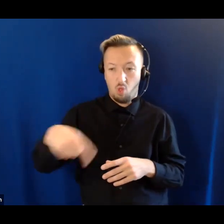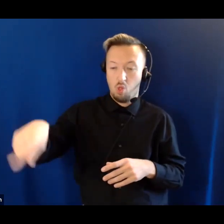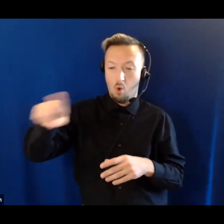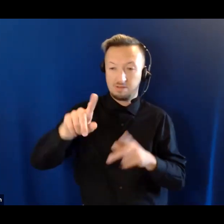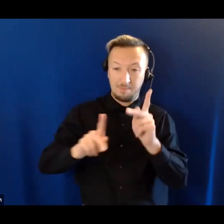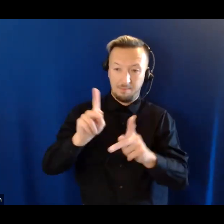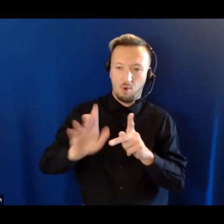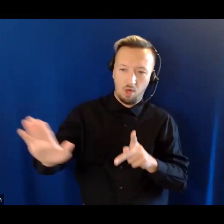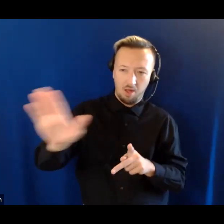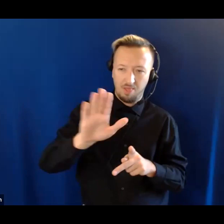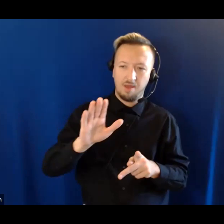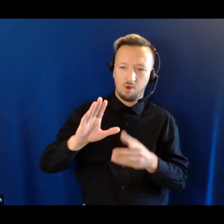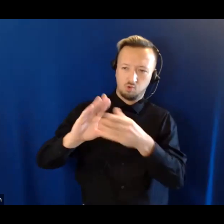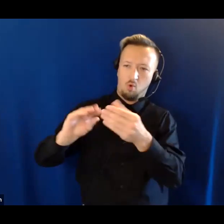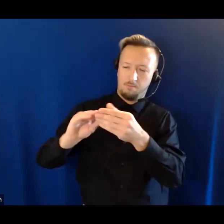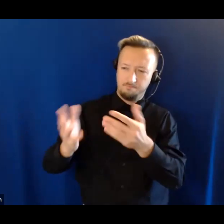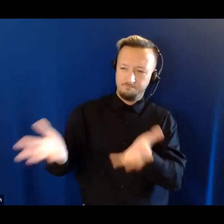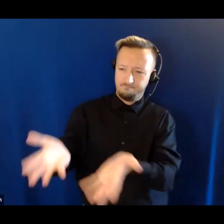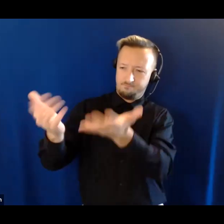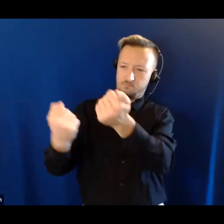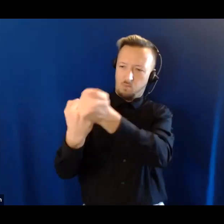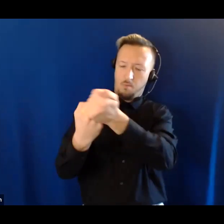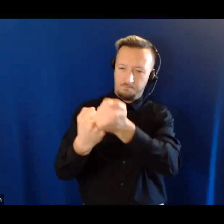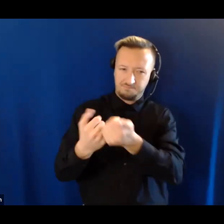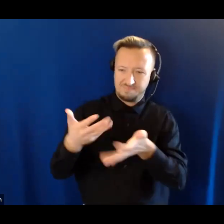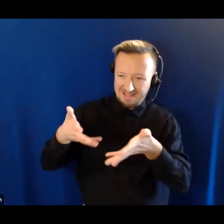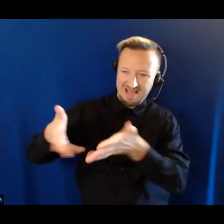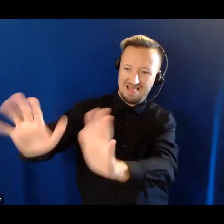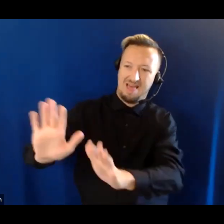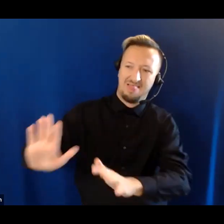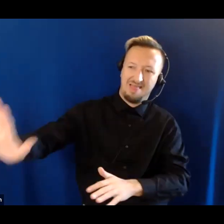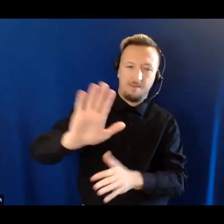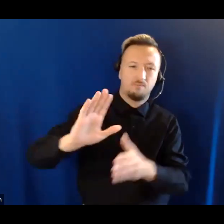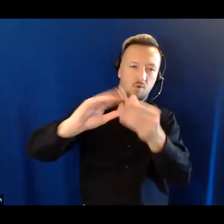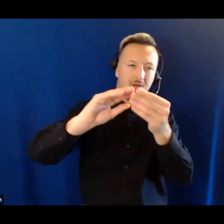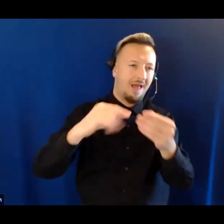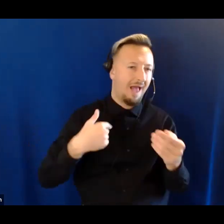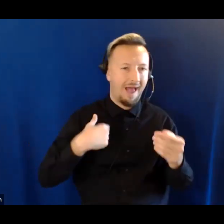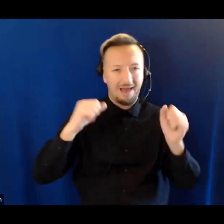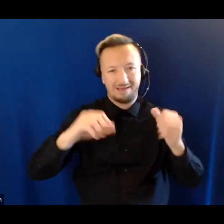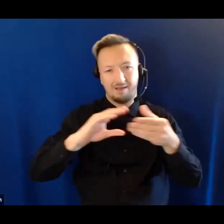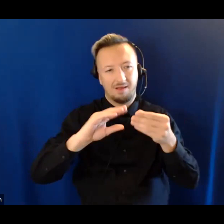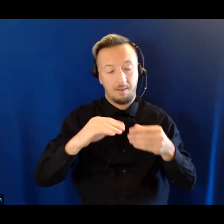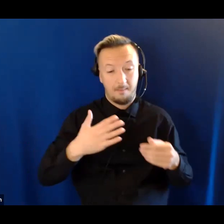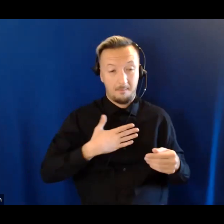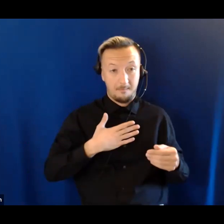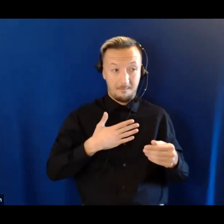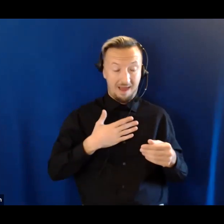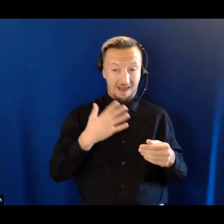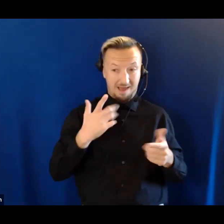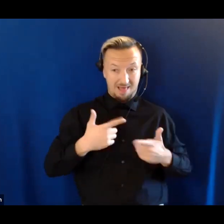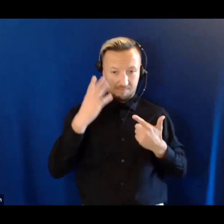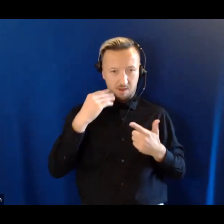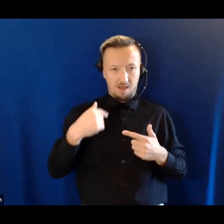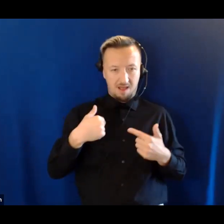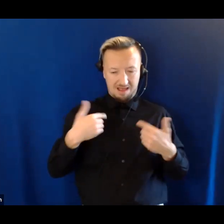give them platforms to be able to speak on their experiences. Like, I could talk honestly for days about the ableism that I've had to encounter as